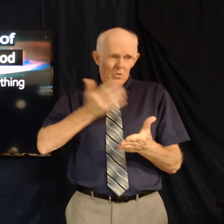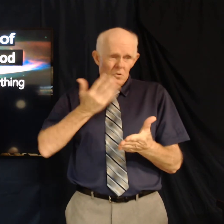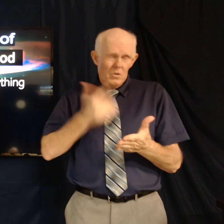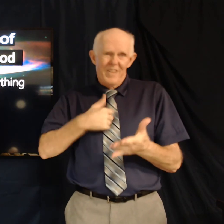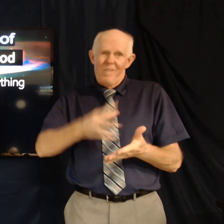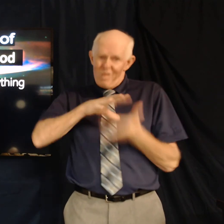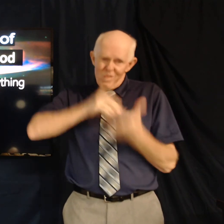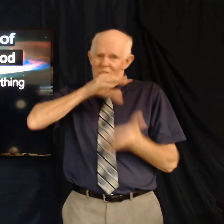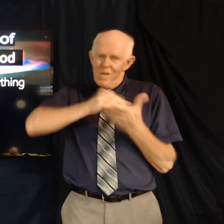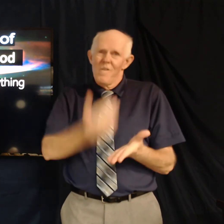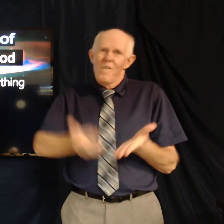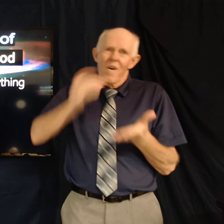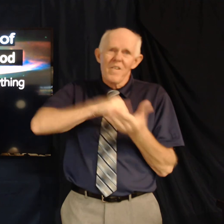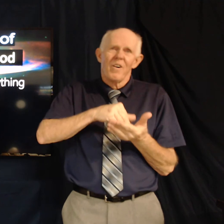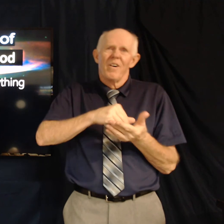or we go to college, and we learn some more.